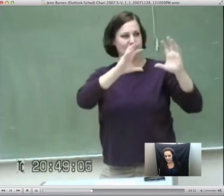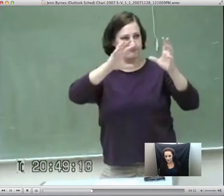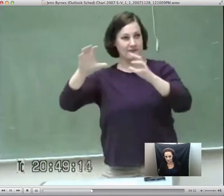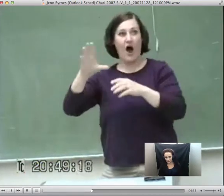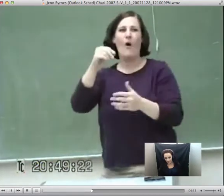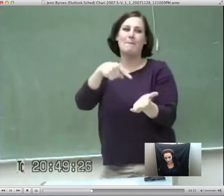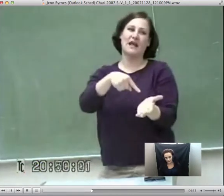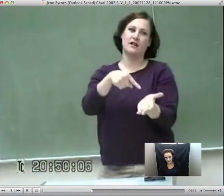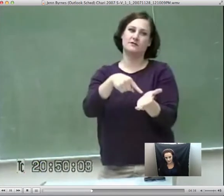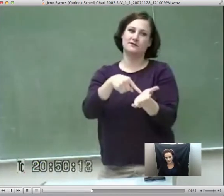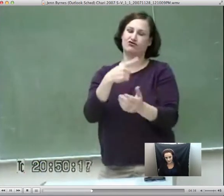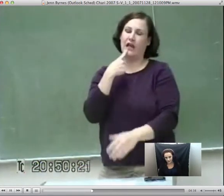so forth.